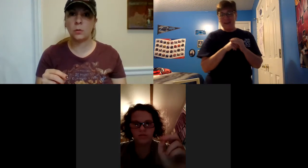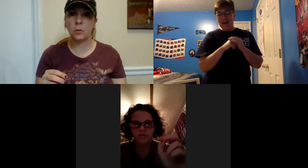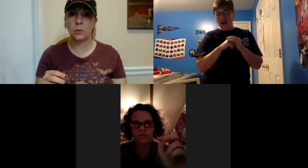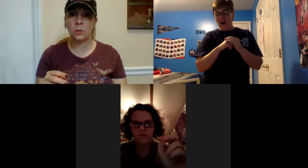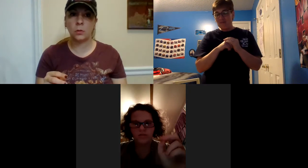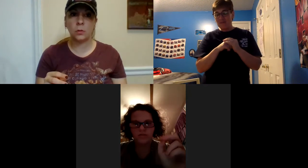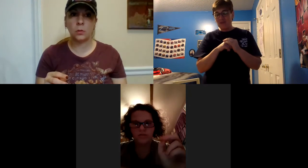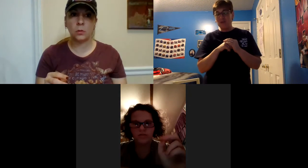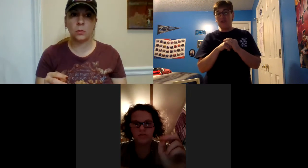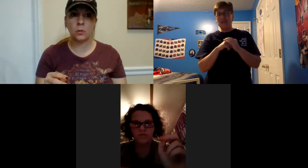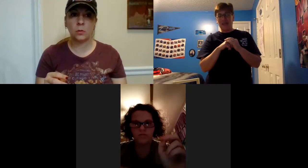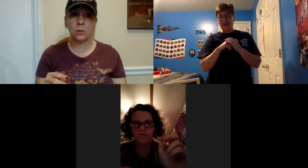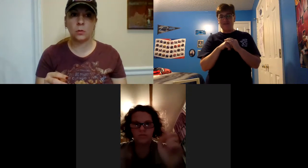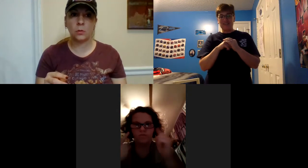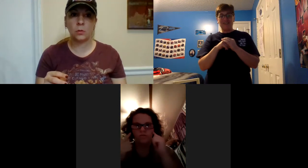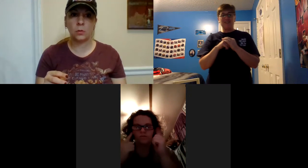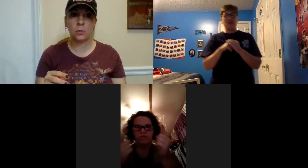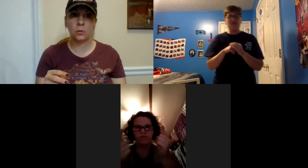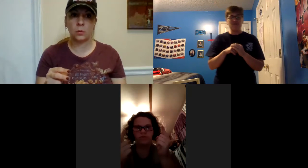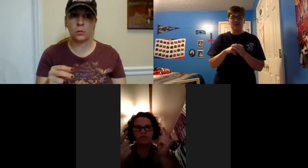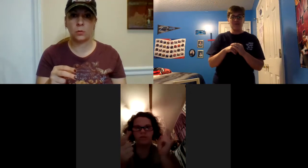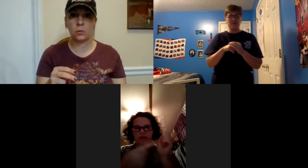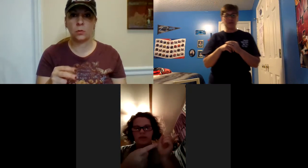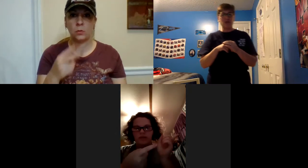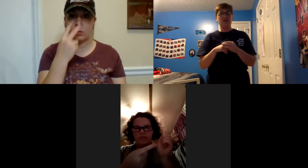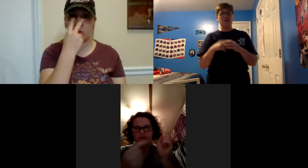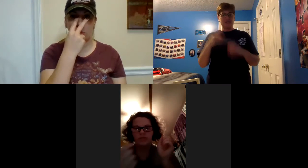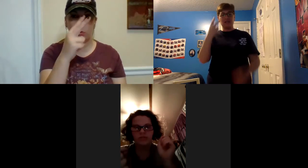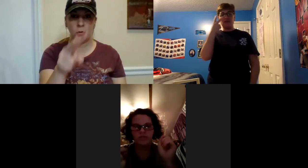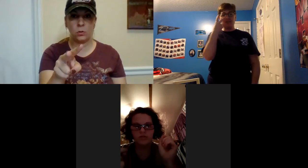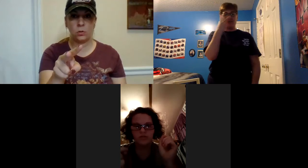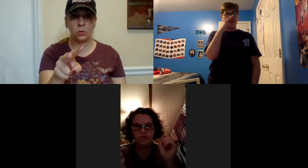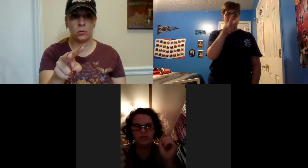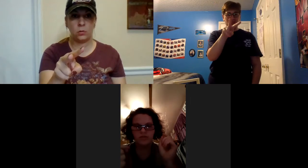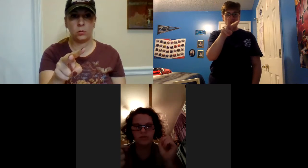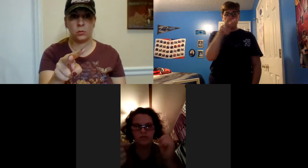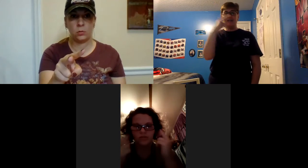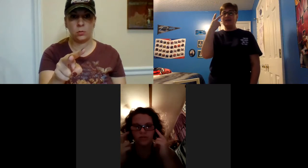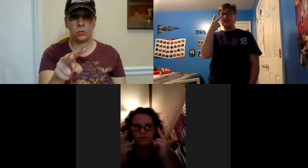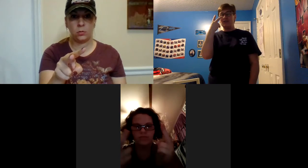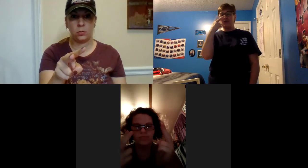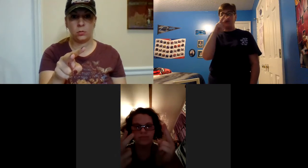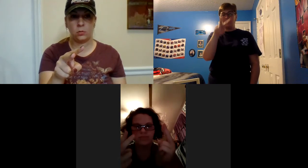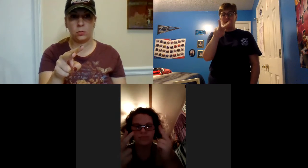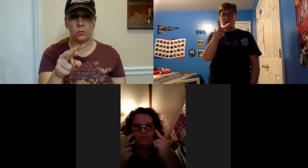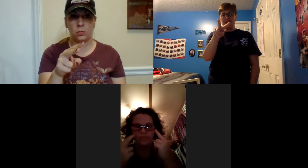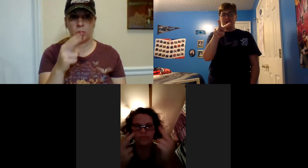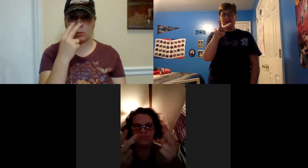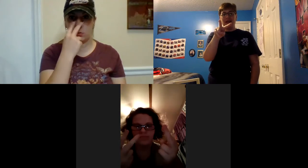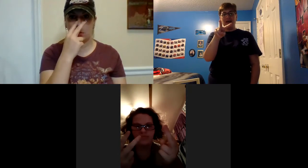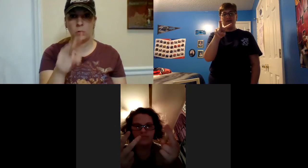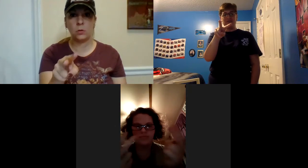So look left. So do you remember look? We just went over look. So